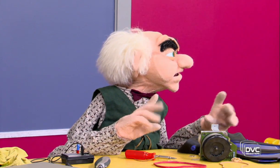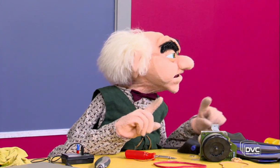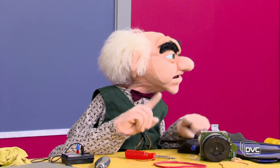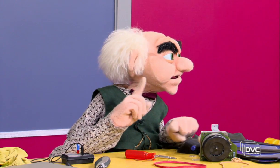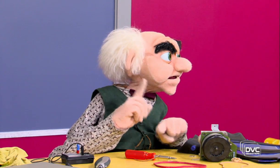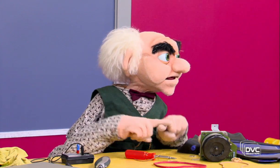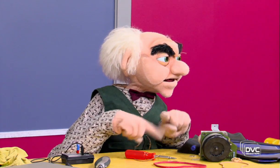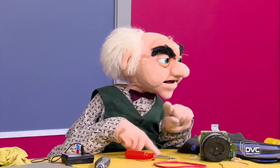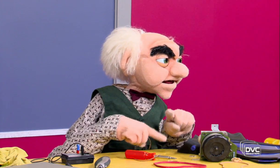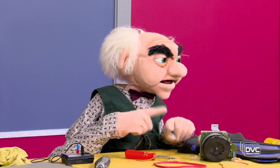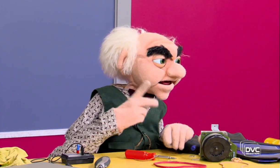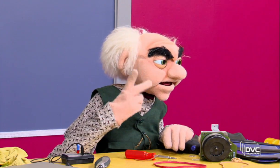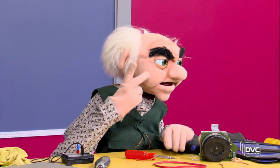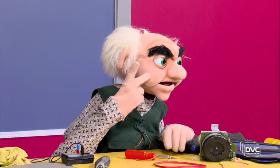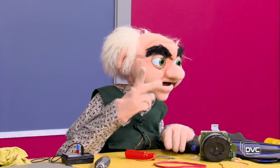You can't see.